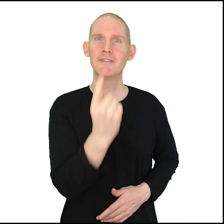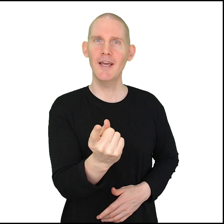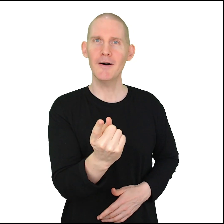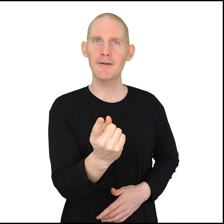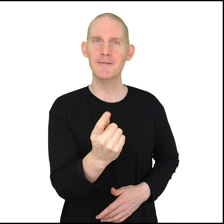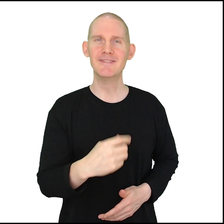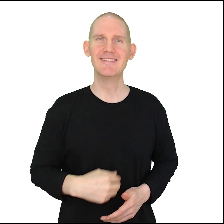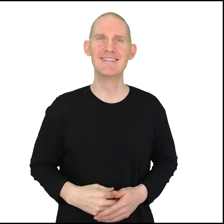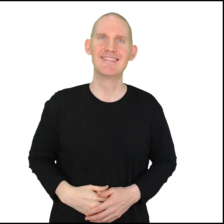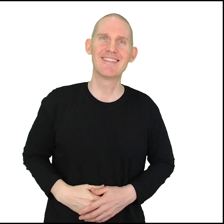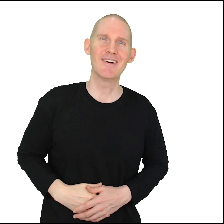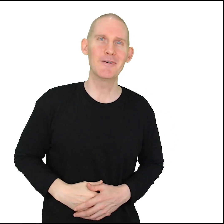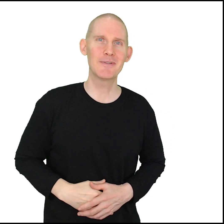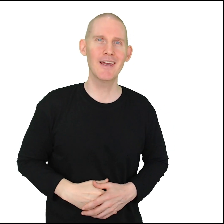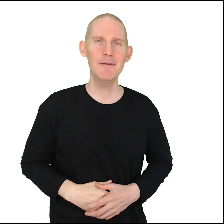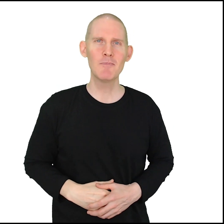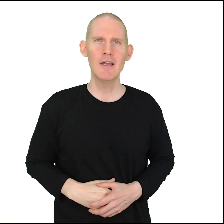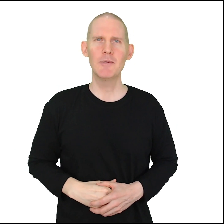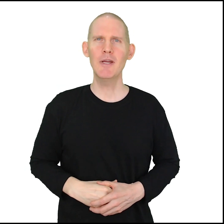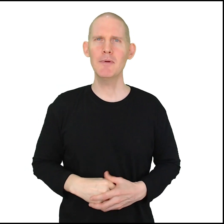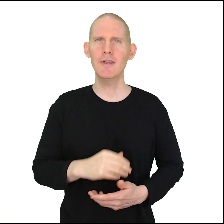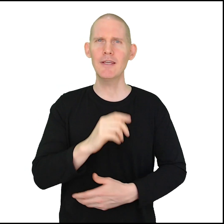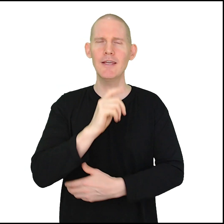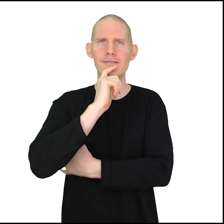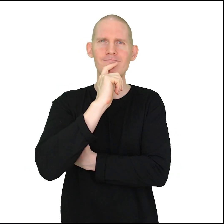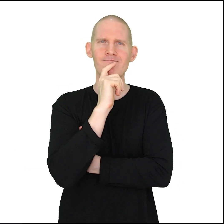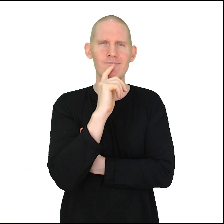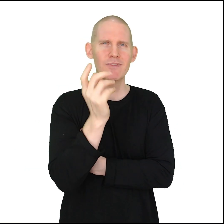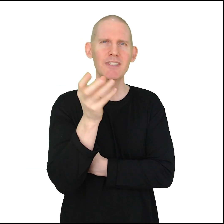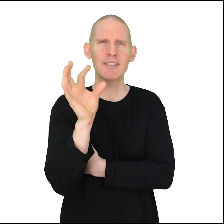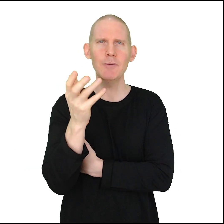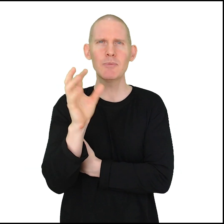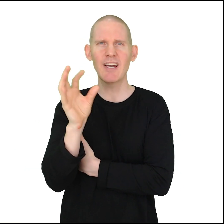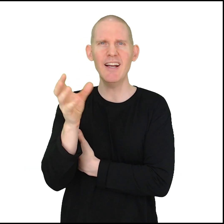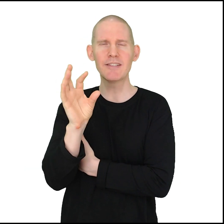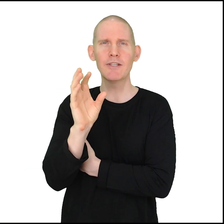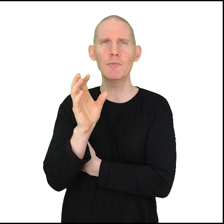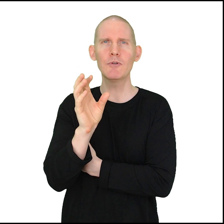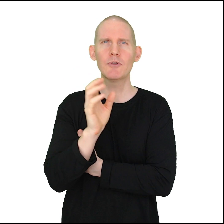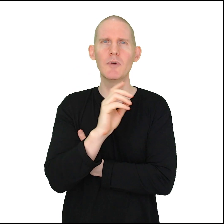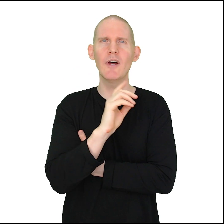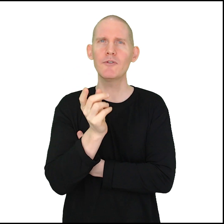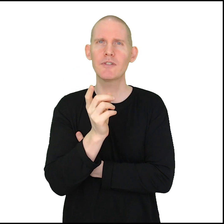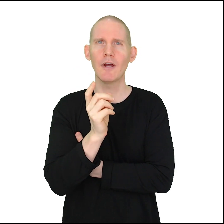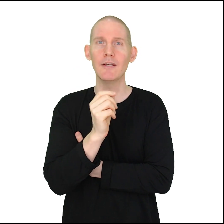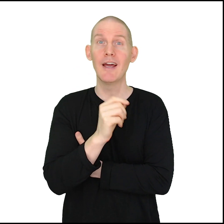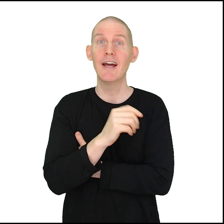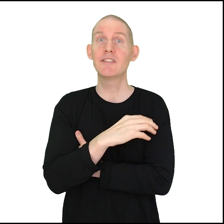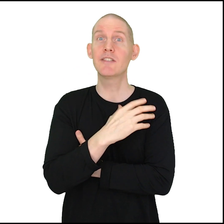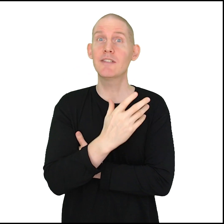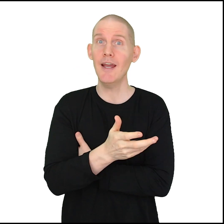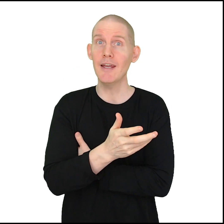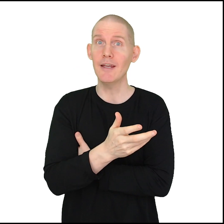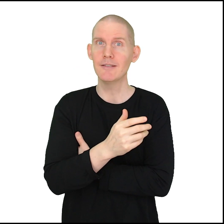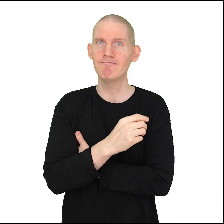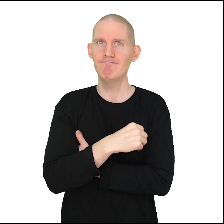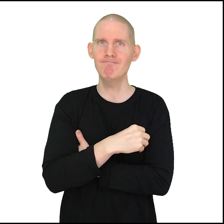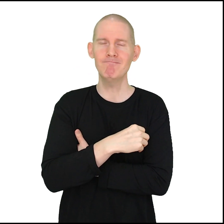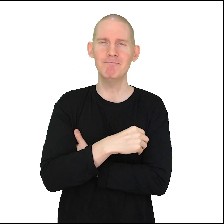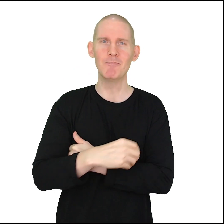Tell. Okay, you may be thinking, this seems kind of similar to another sign, say.